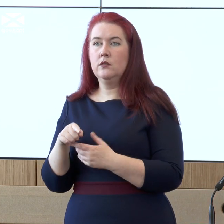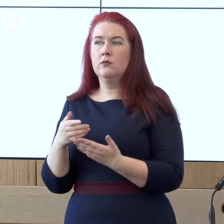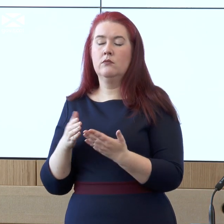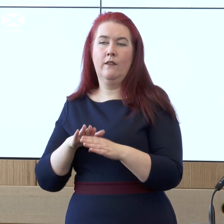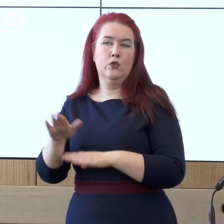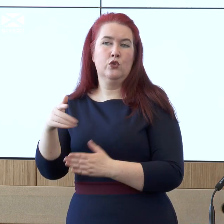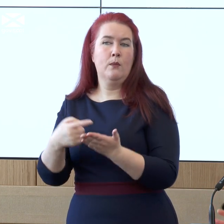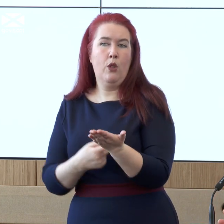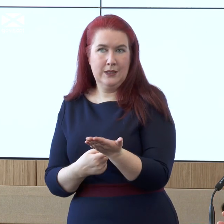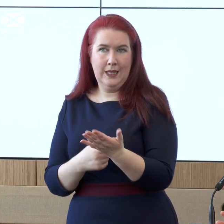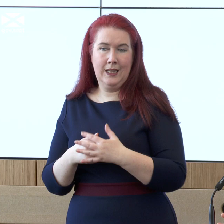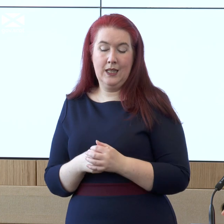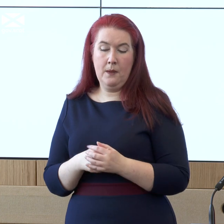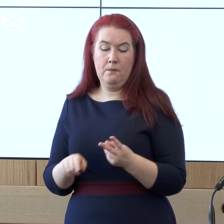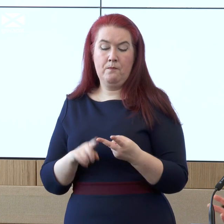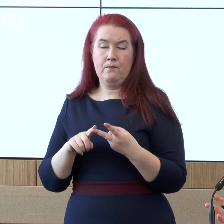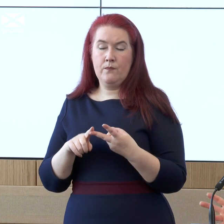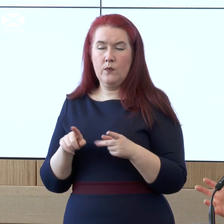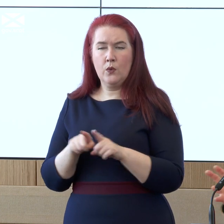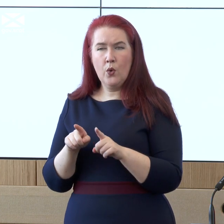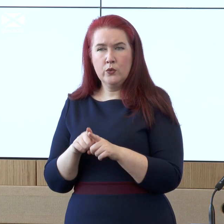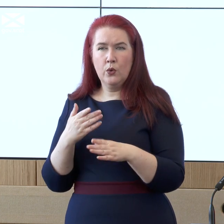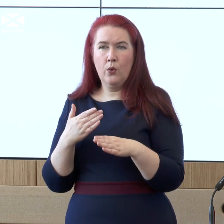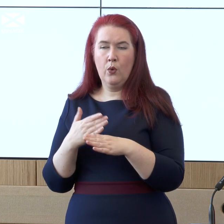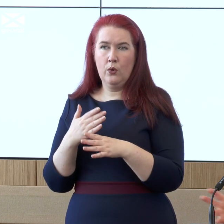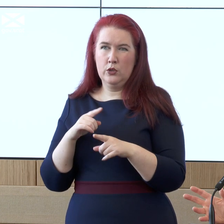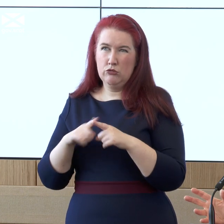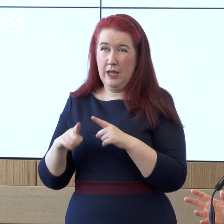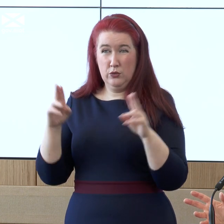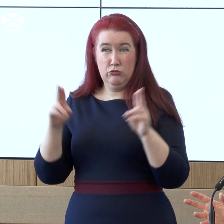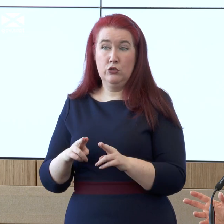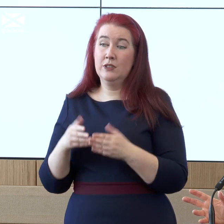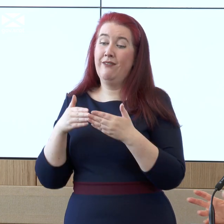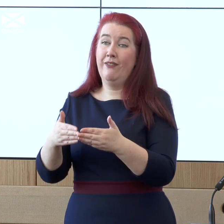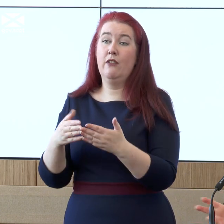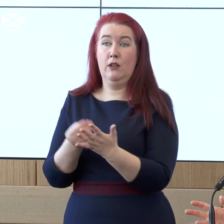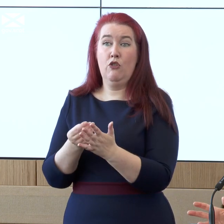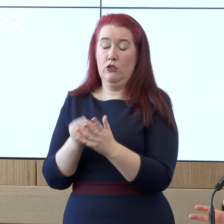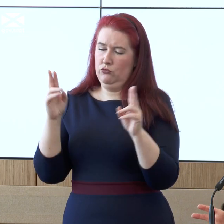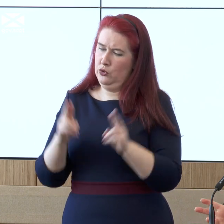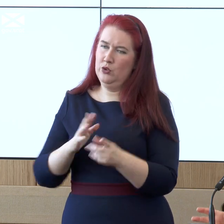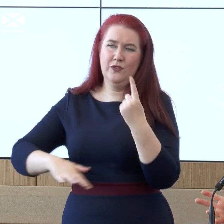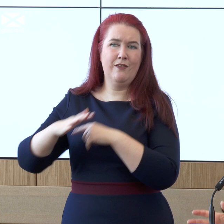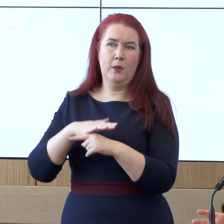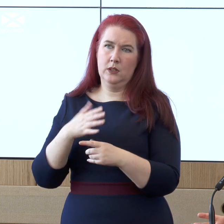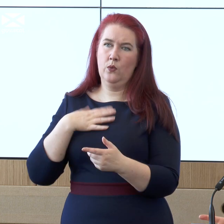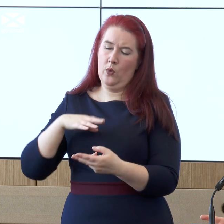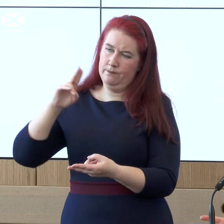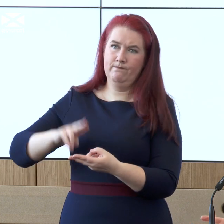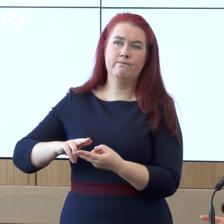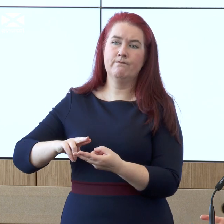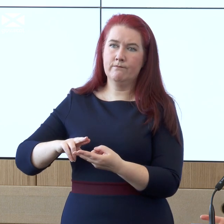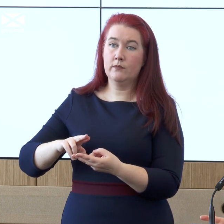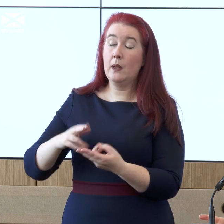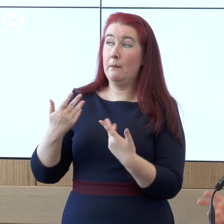go forward. But we're also working hard to try to reduce ferry fares for everybody. So we've done that quite significantly already